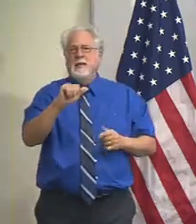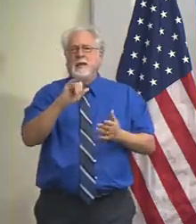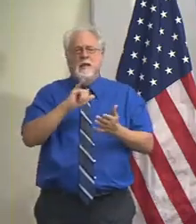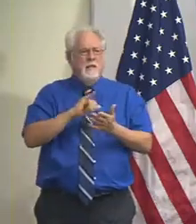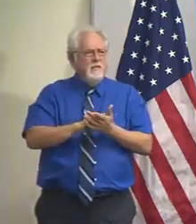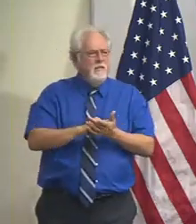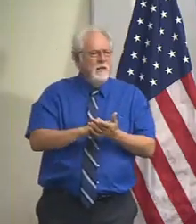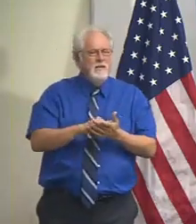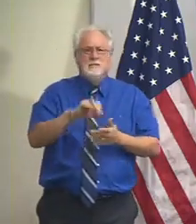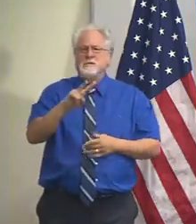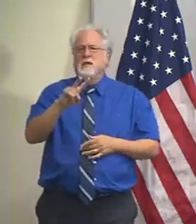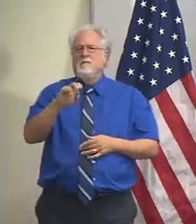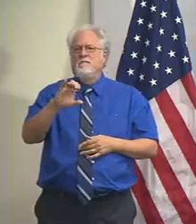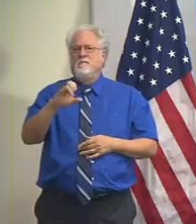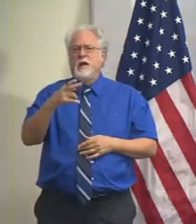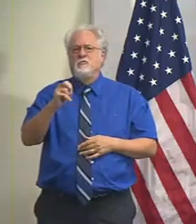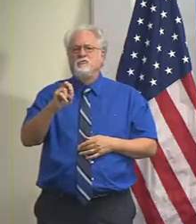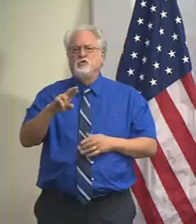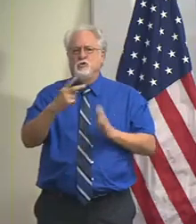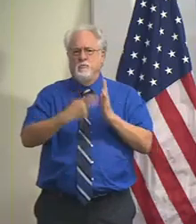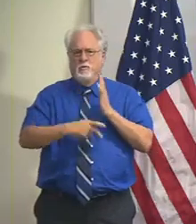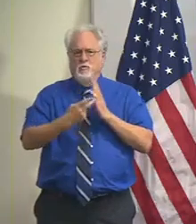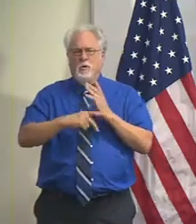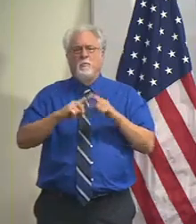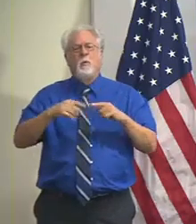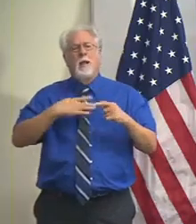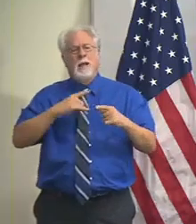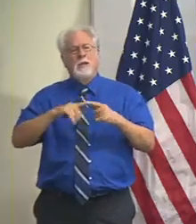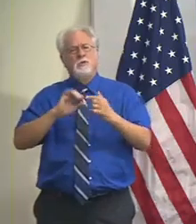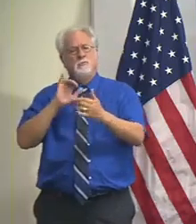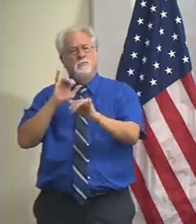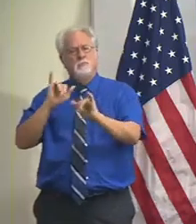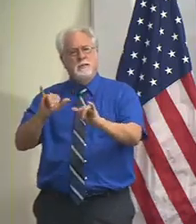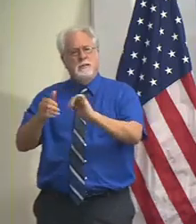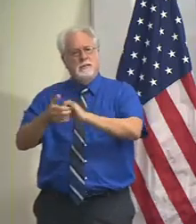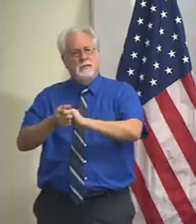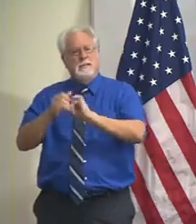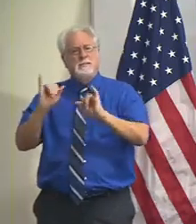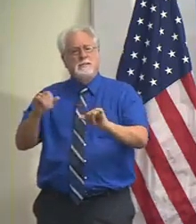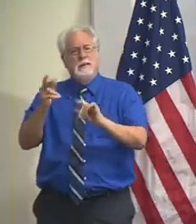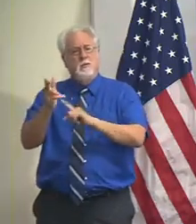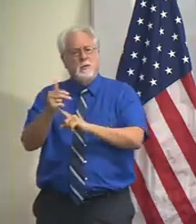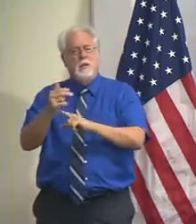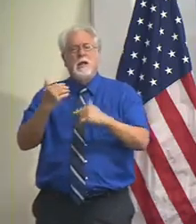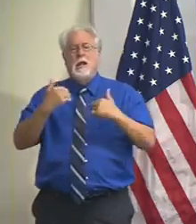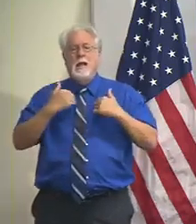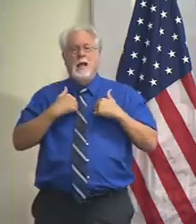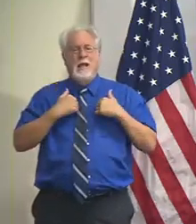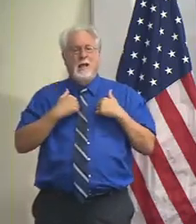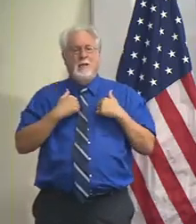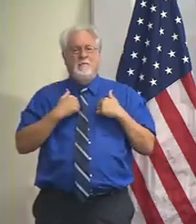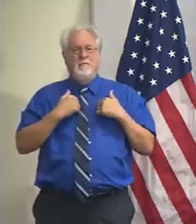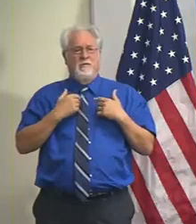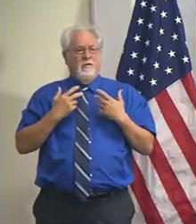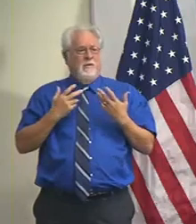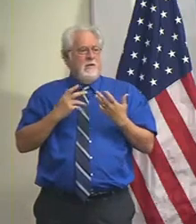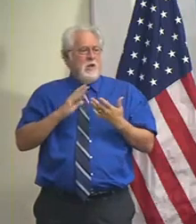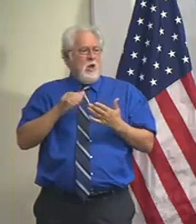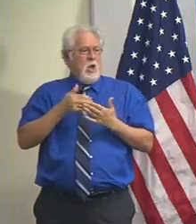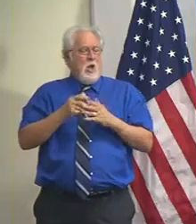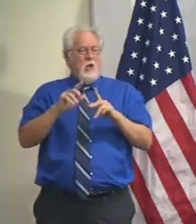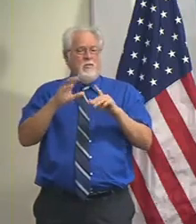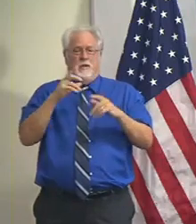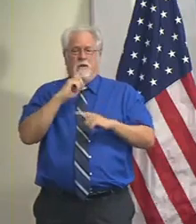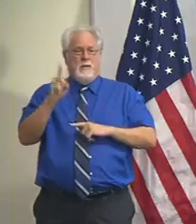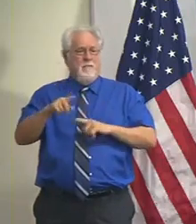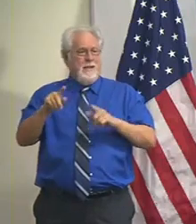program. But we would really like to continue to partner with the same hotels, because we have all of the incident command teams